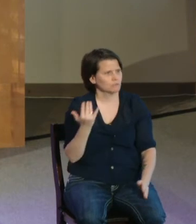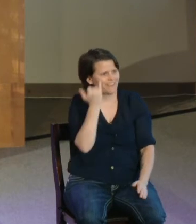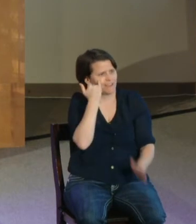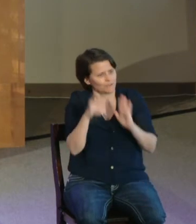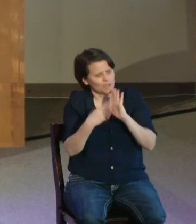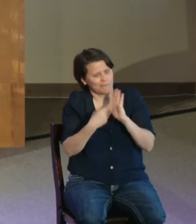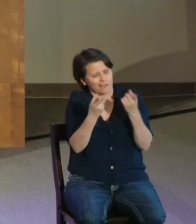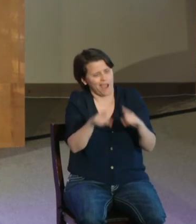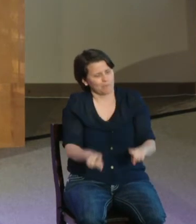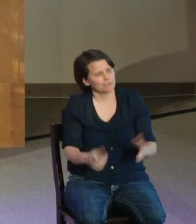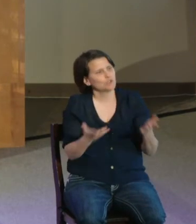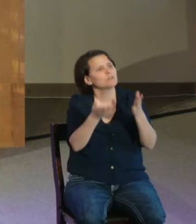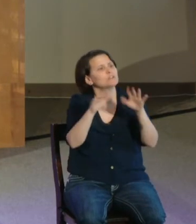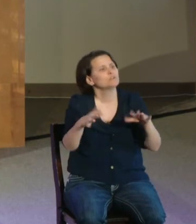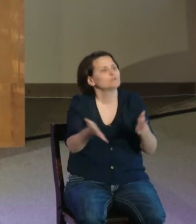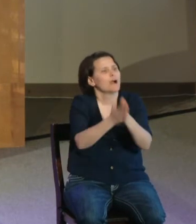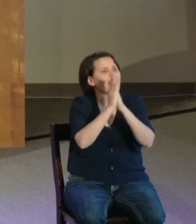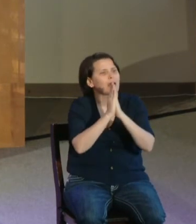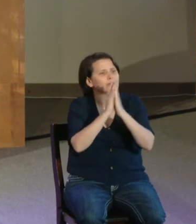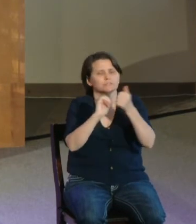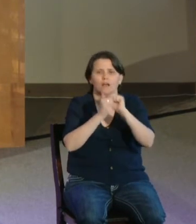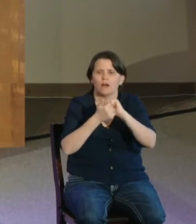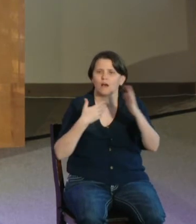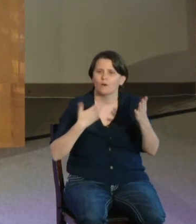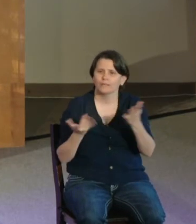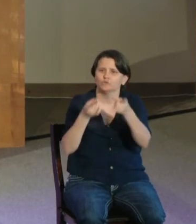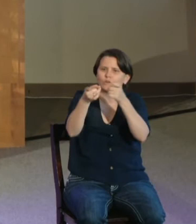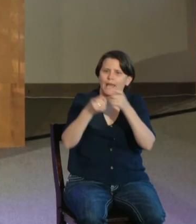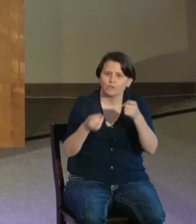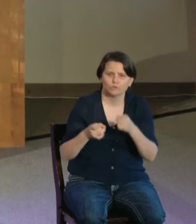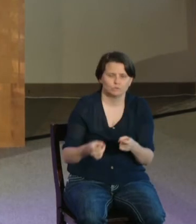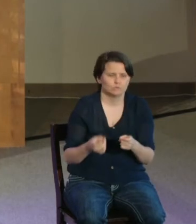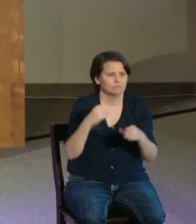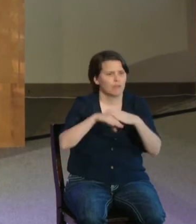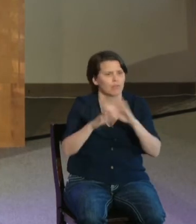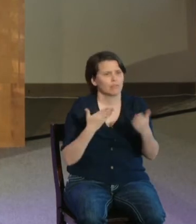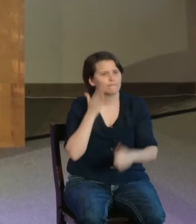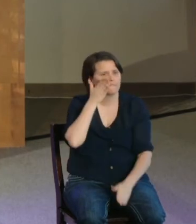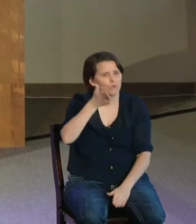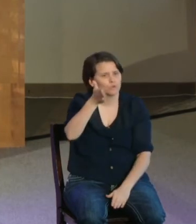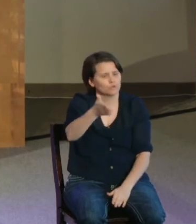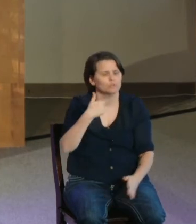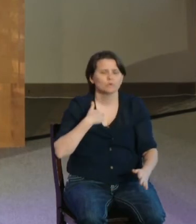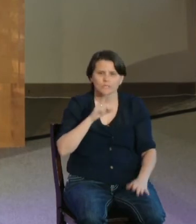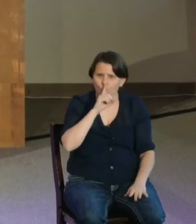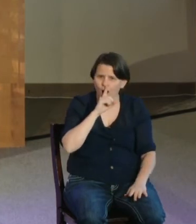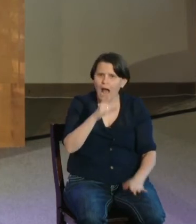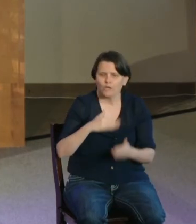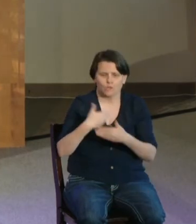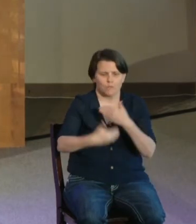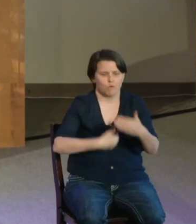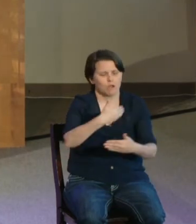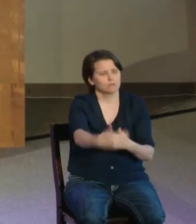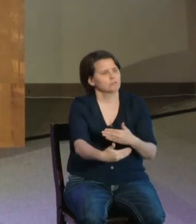You get to ask how you would like things to be handled in the future. You get to actualize the process of